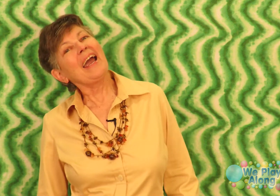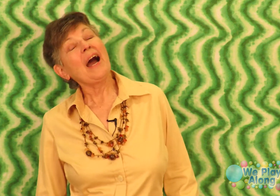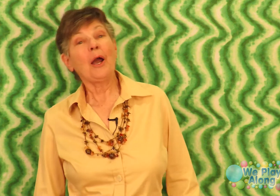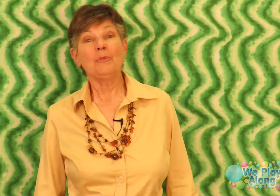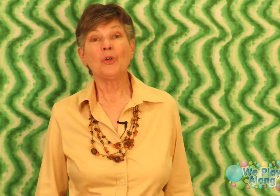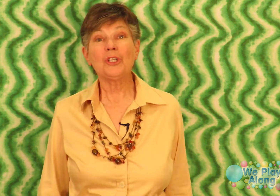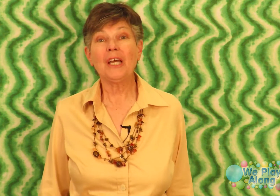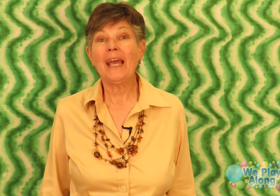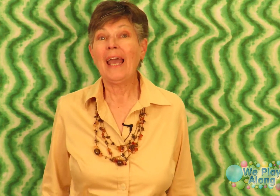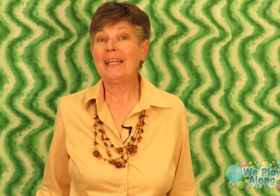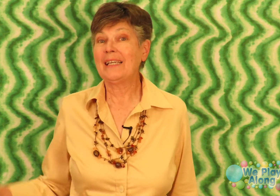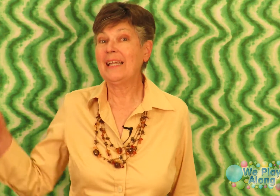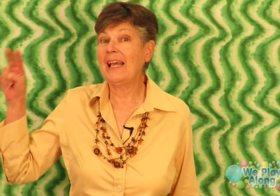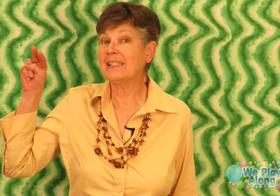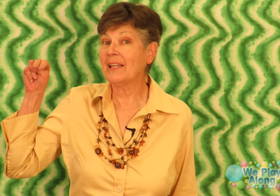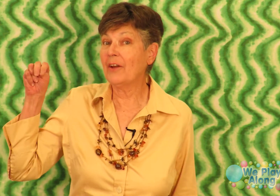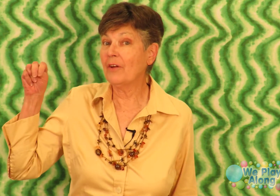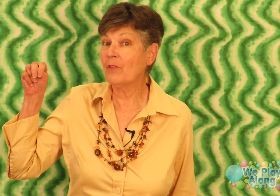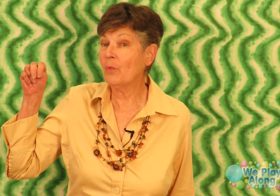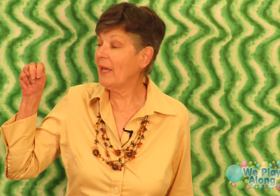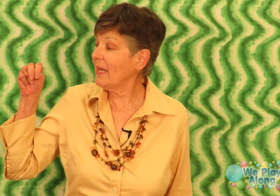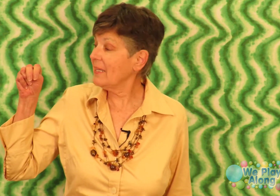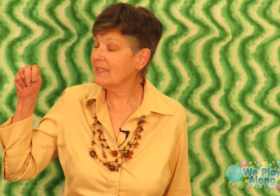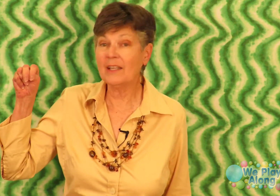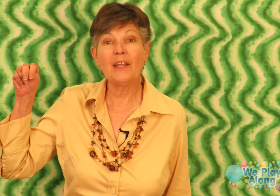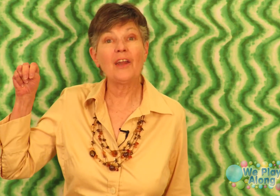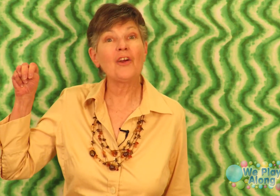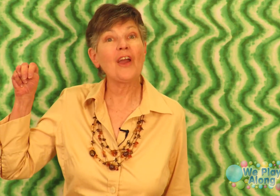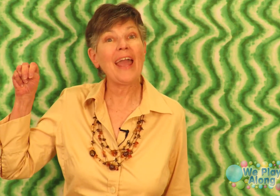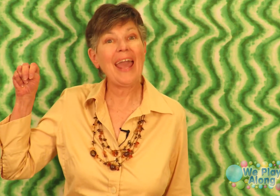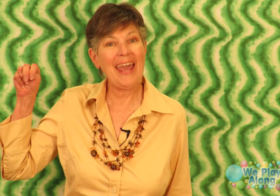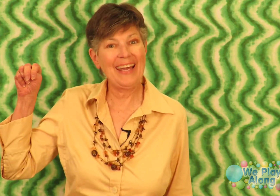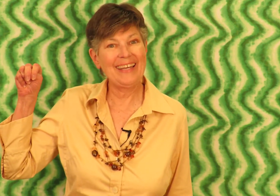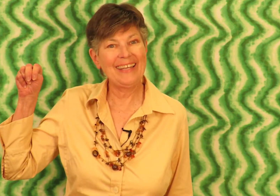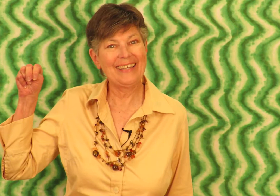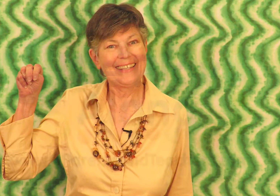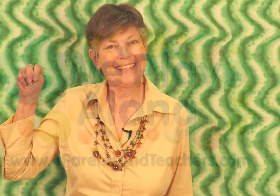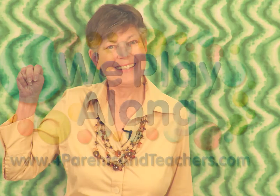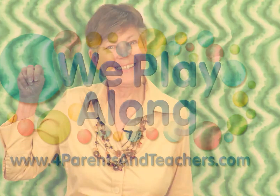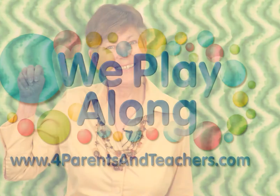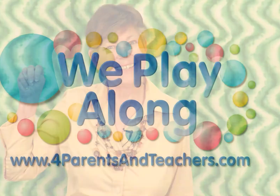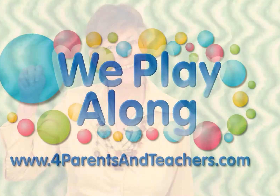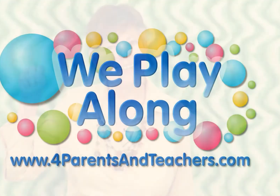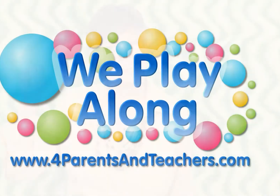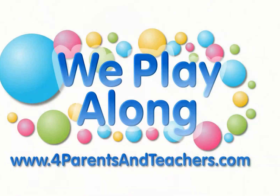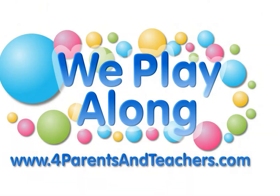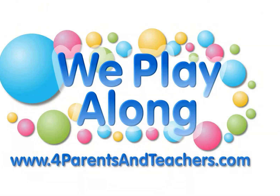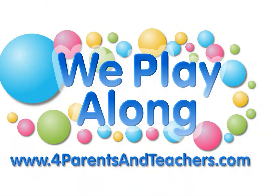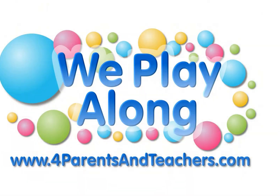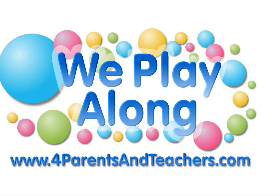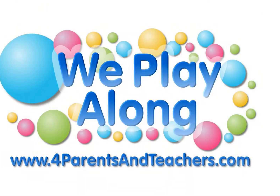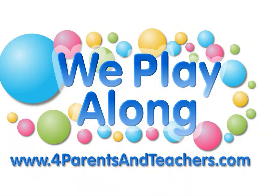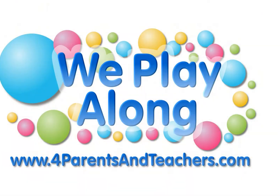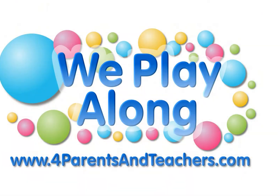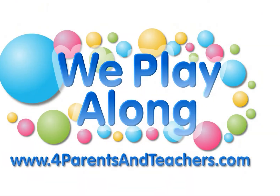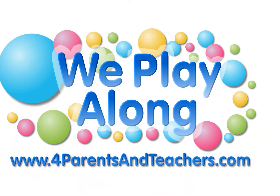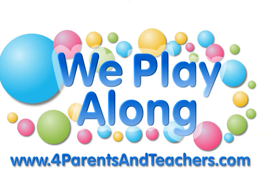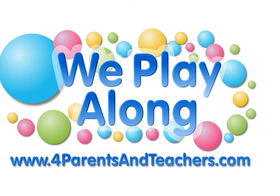Hi, I'm Georgia, and today's letter of the week is the letter N. Play, play, play along. Come on and play